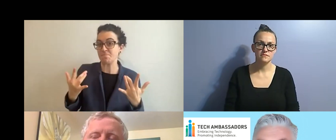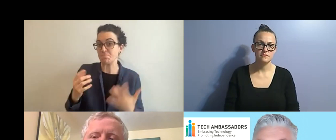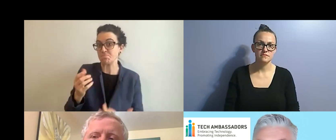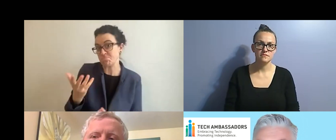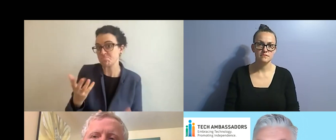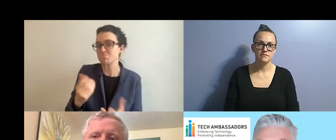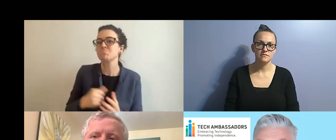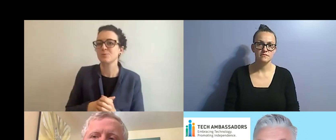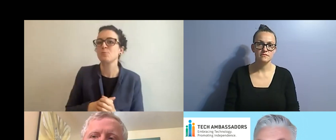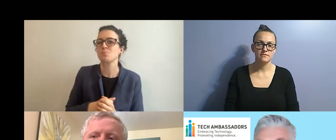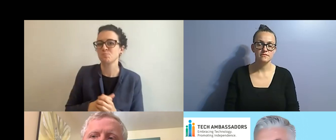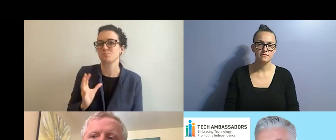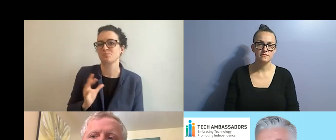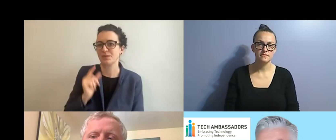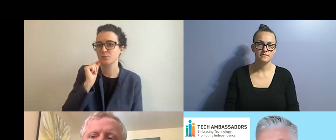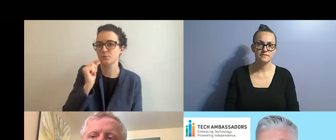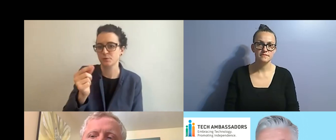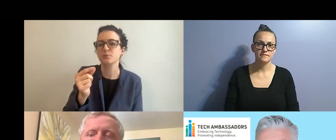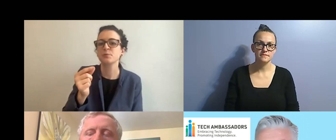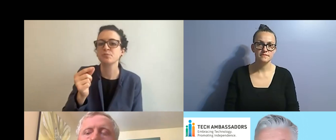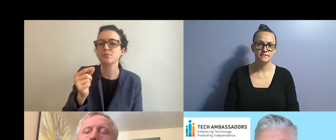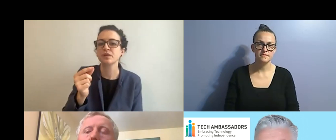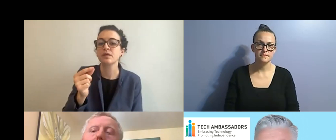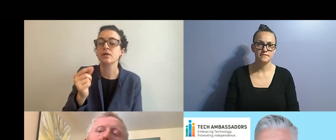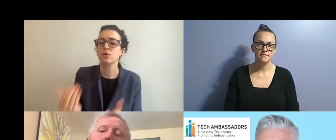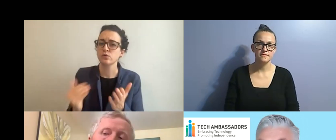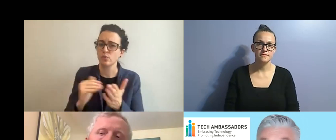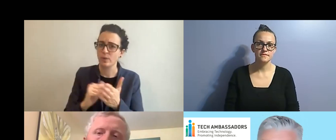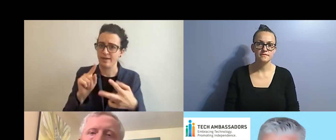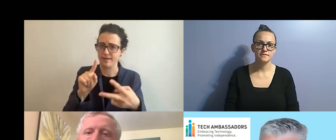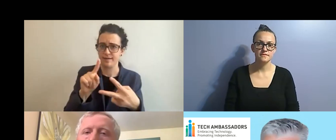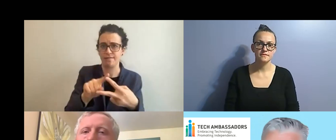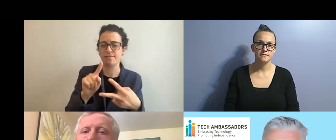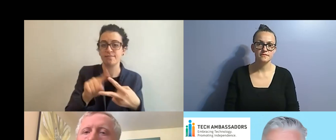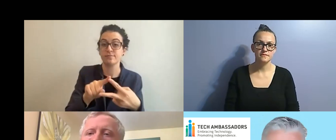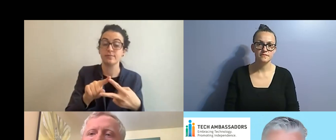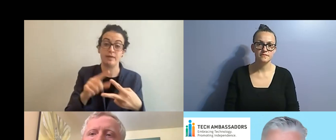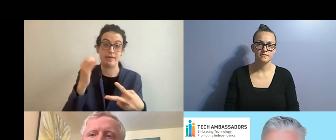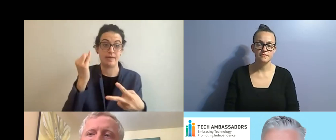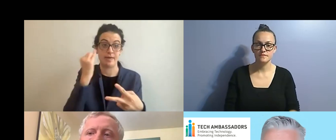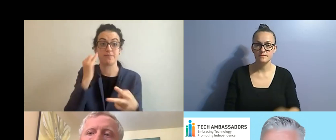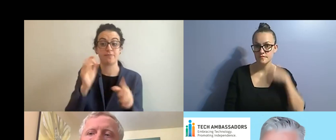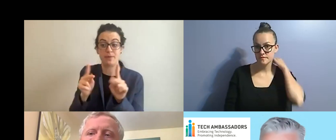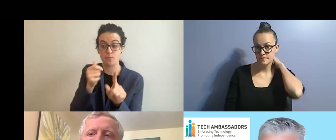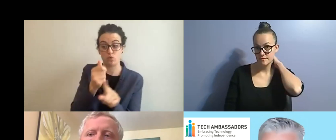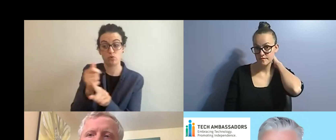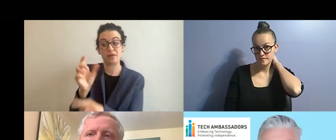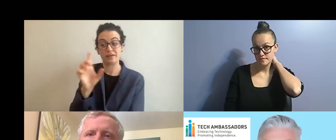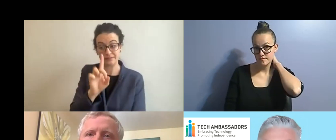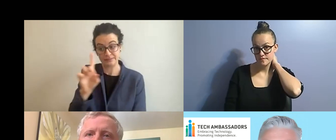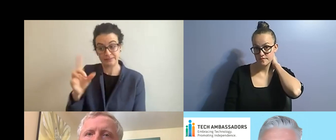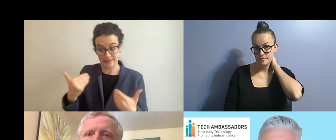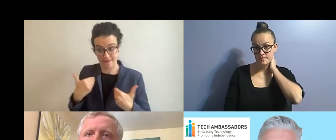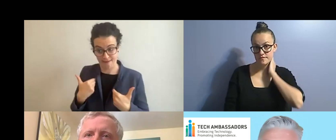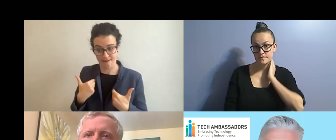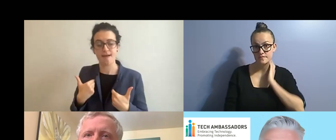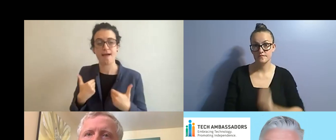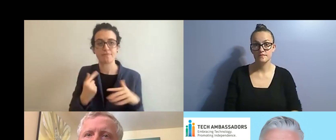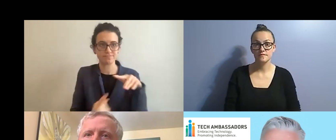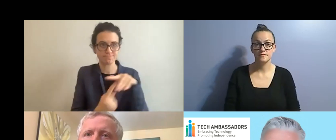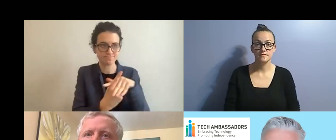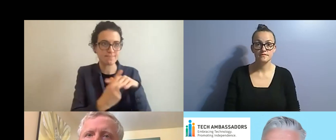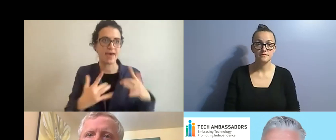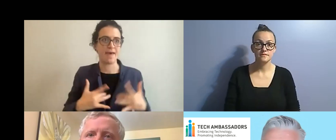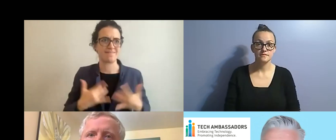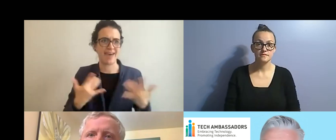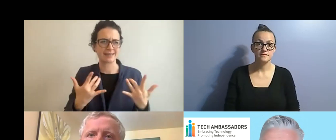So again, biggest barrier to people with developmental disabilities attending events like this one where we try to educate. And then 2, what's